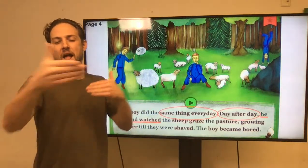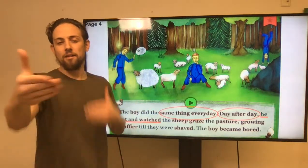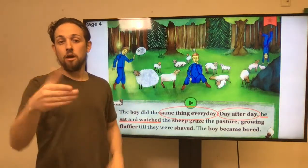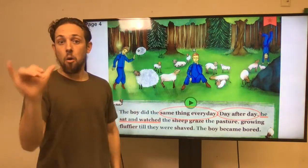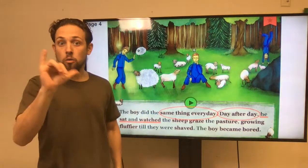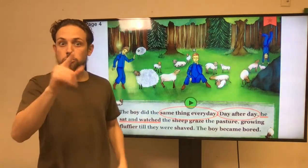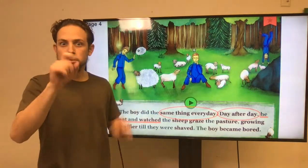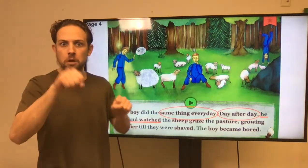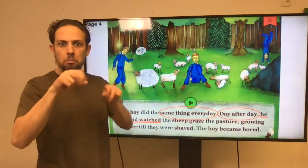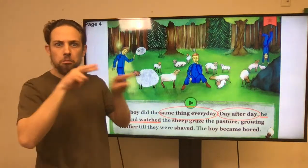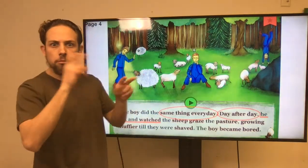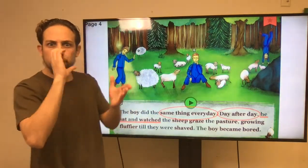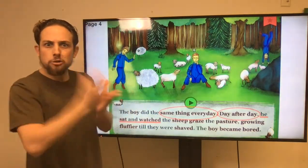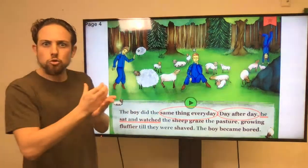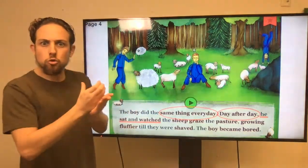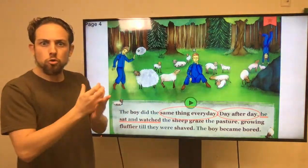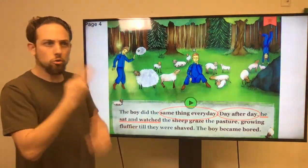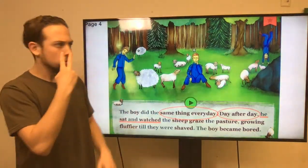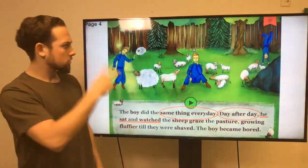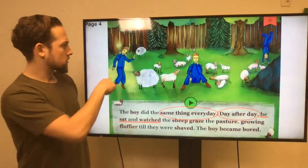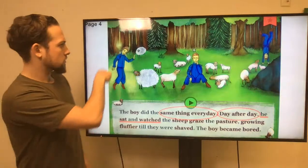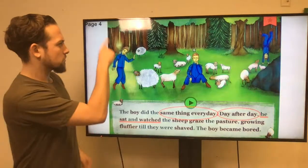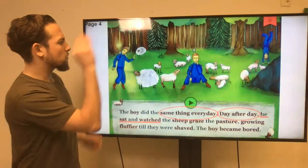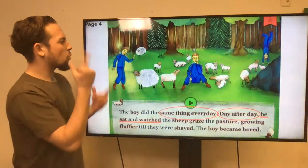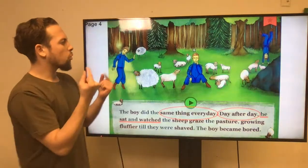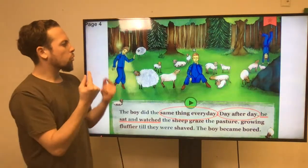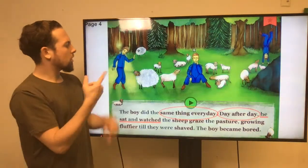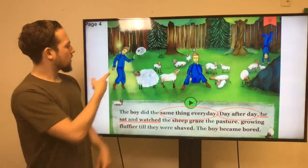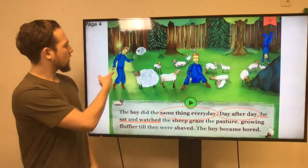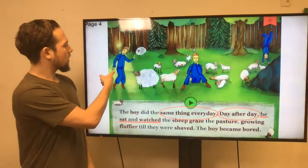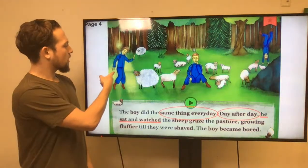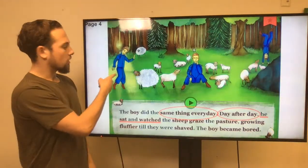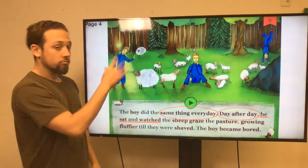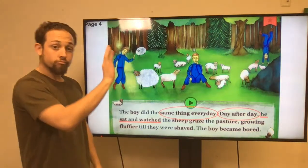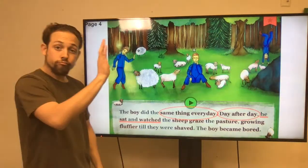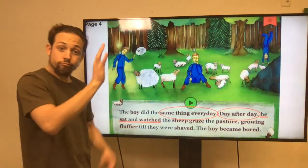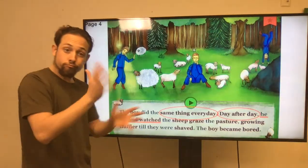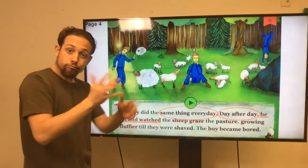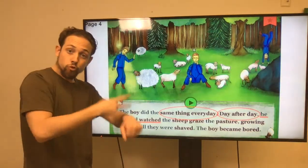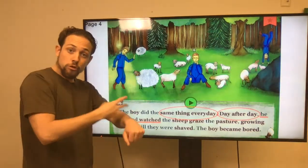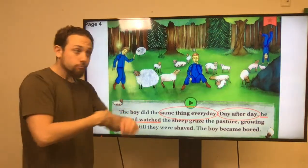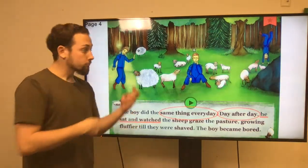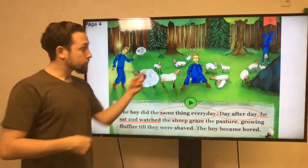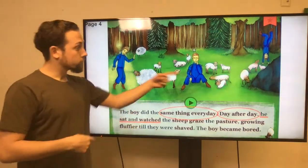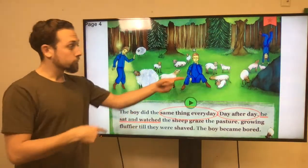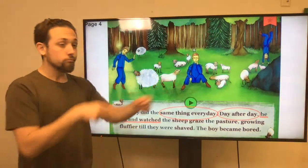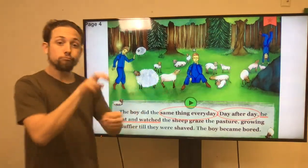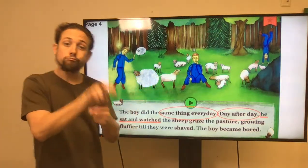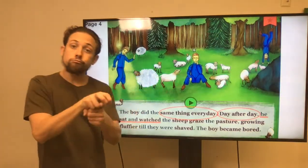That way we knew that the boy was sitting for a long time. You can also look at the picture.